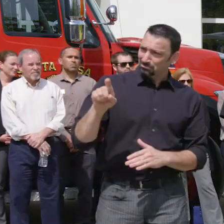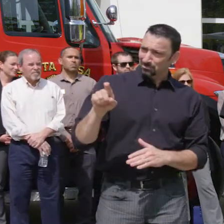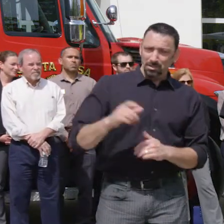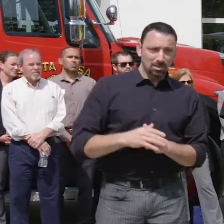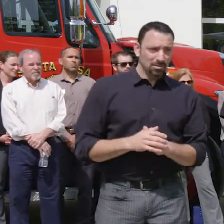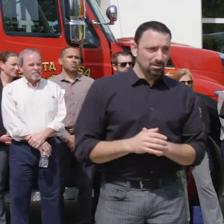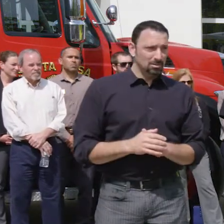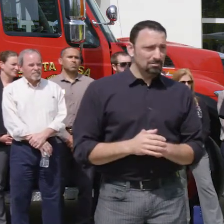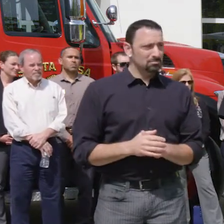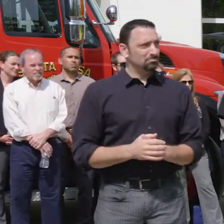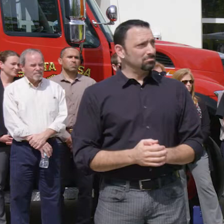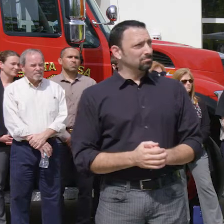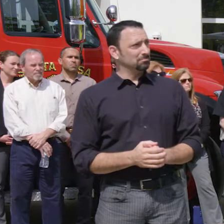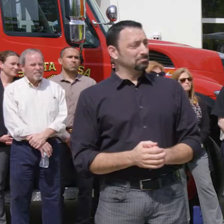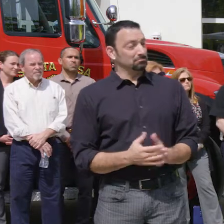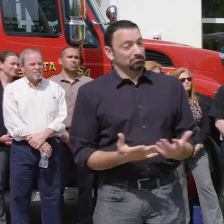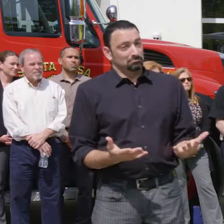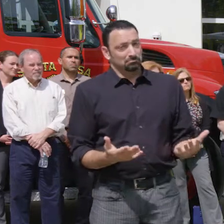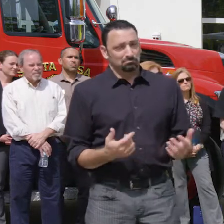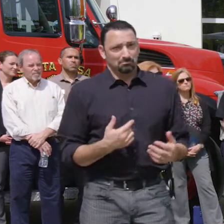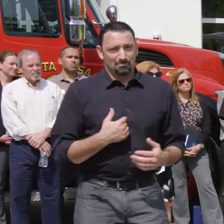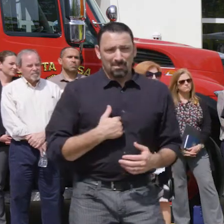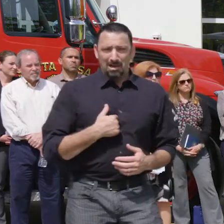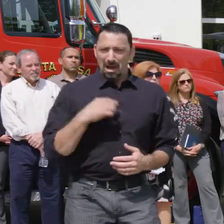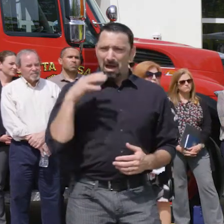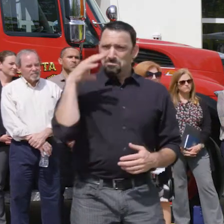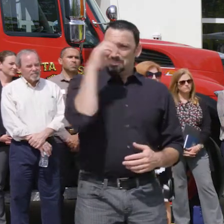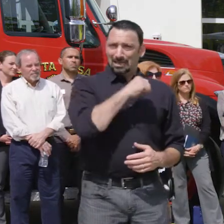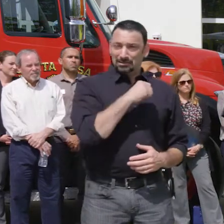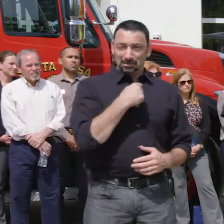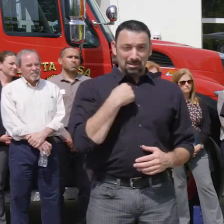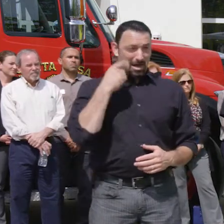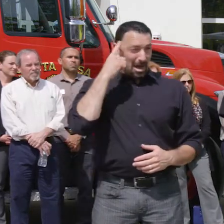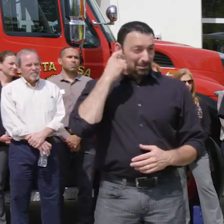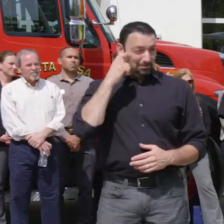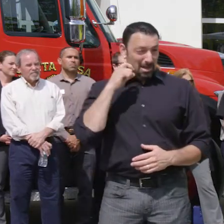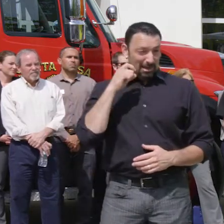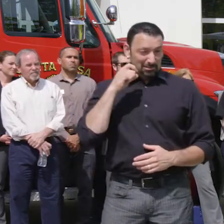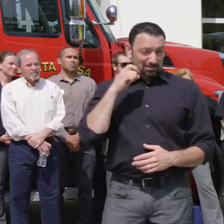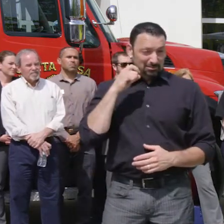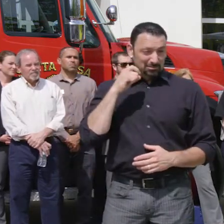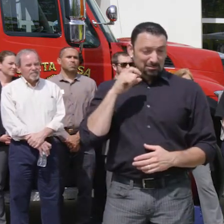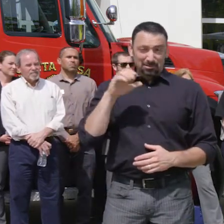Yeah, I'm sure there has. I would imagine that 9/11 was a higher price tag.